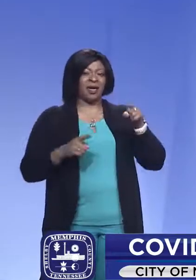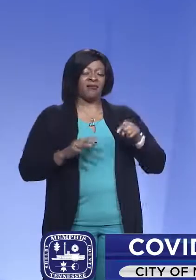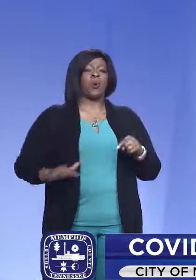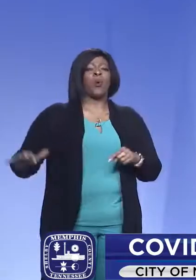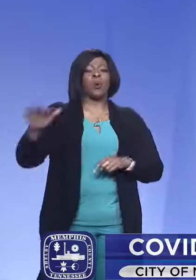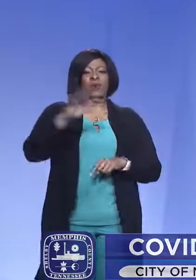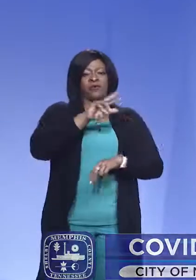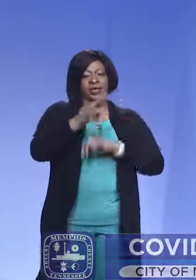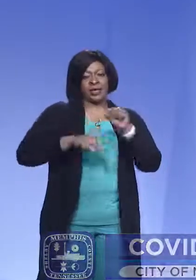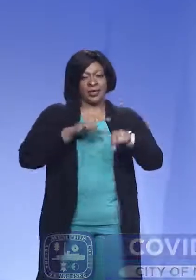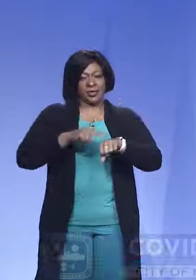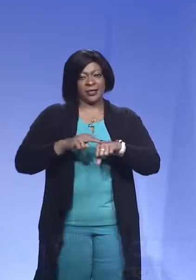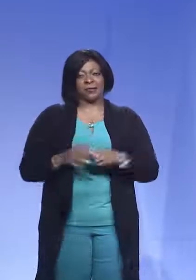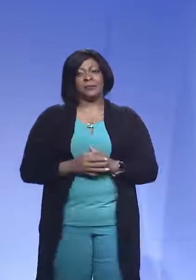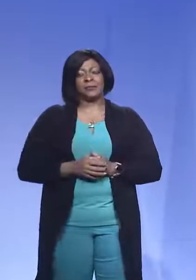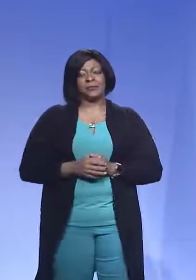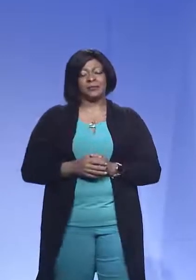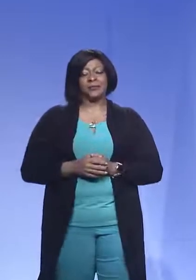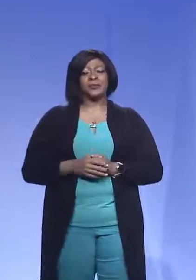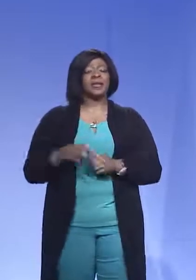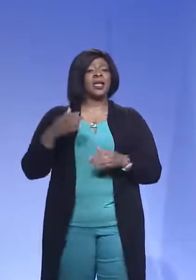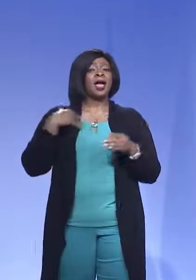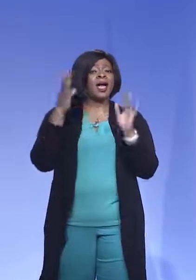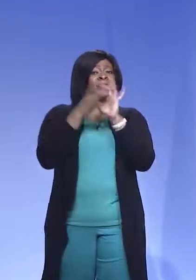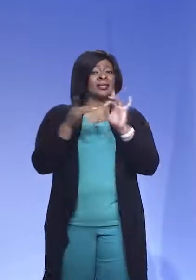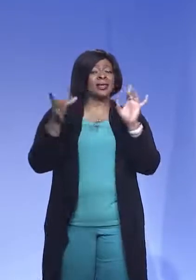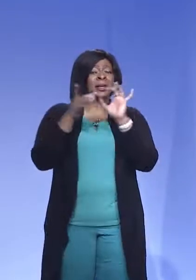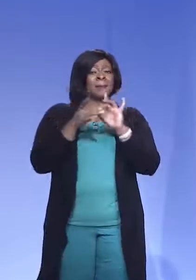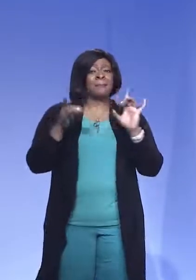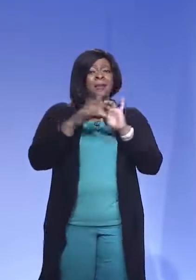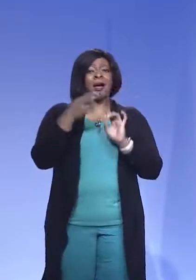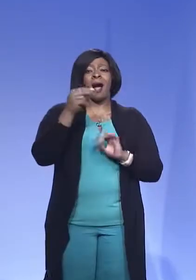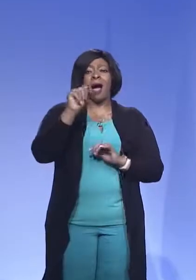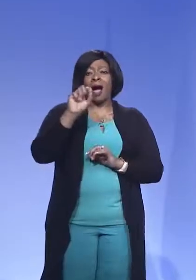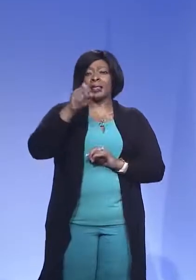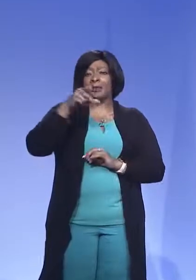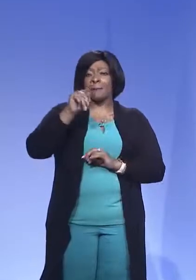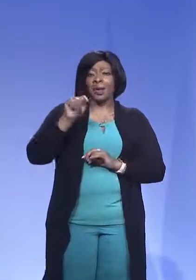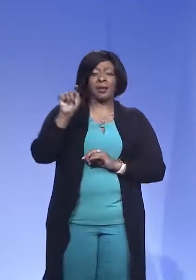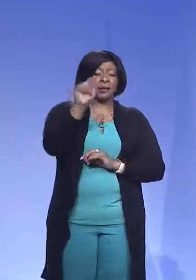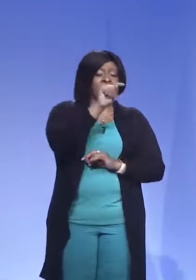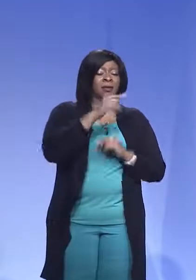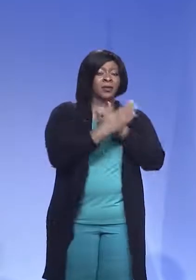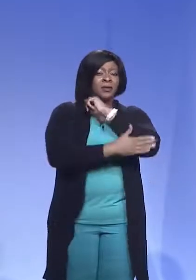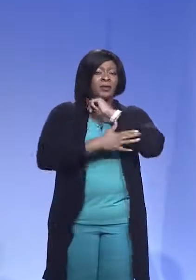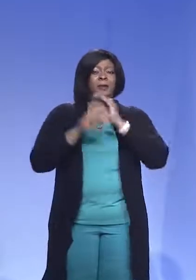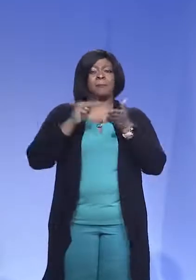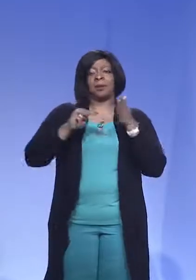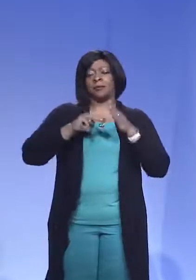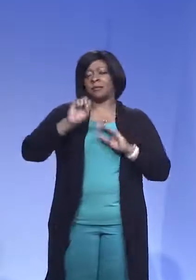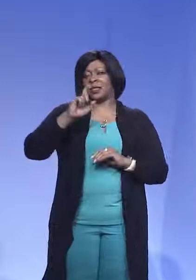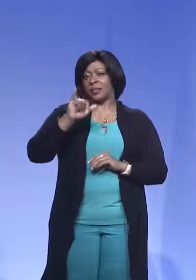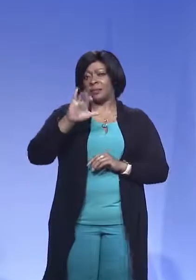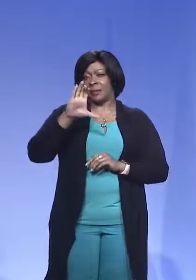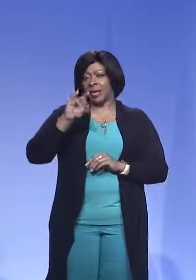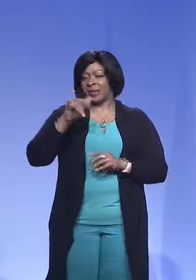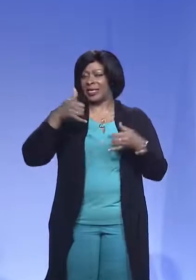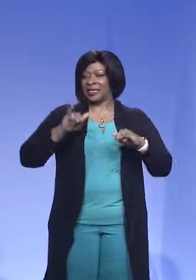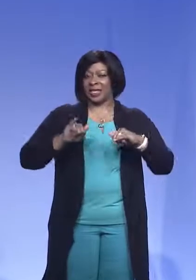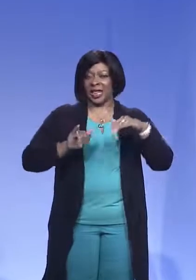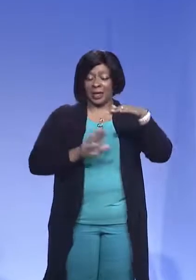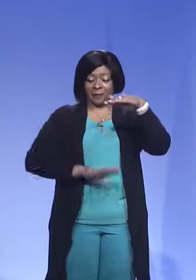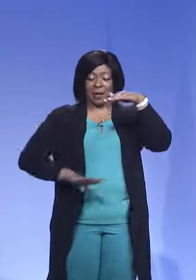the nation. And while our state is a hot spot in the country, Memphis and Shelby County remain in the bottom